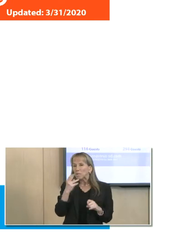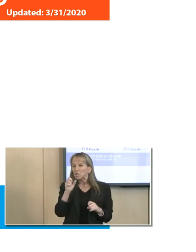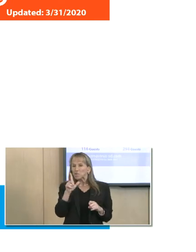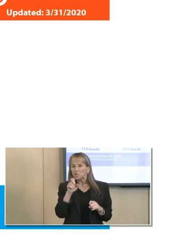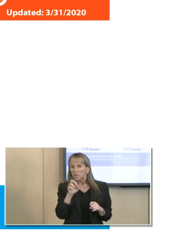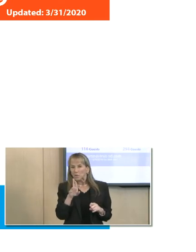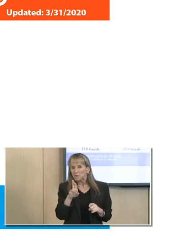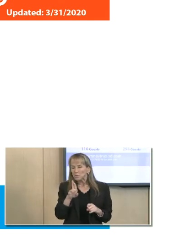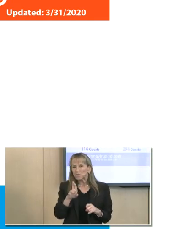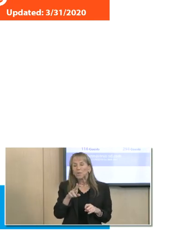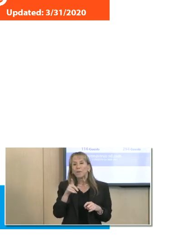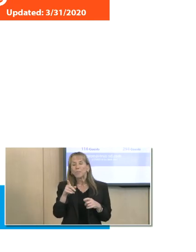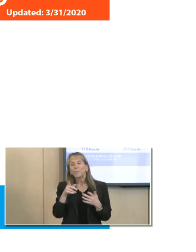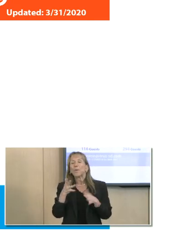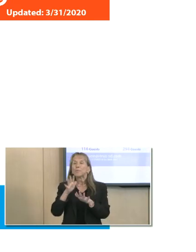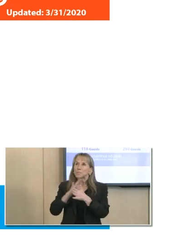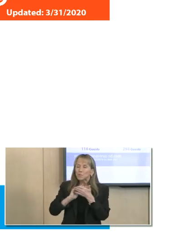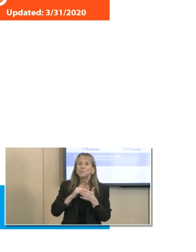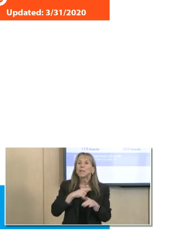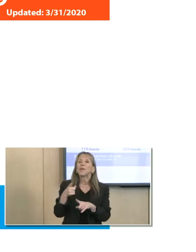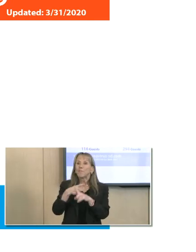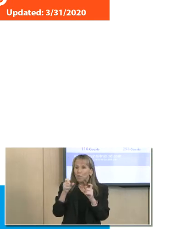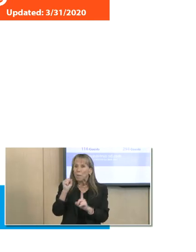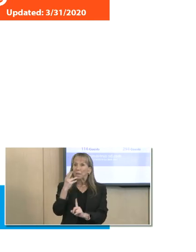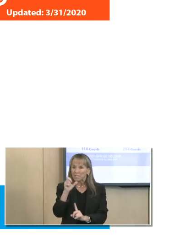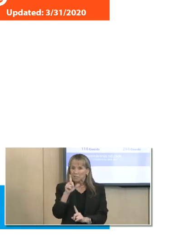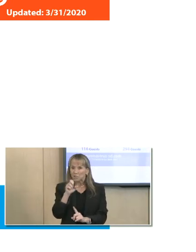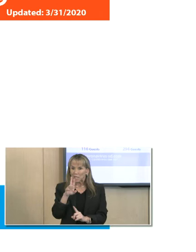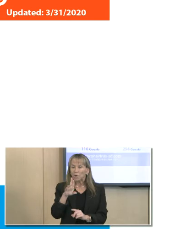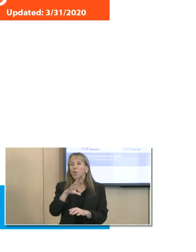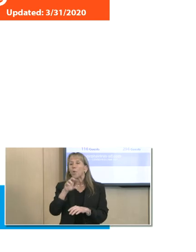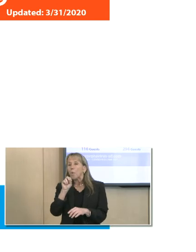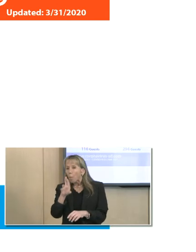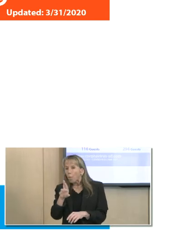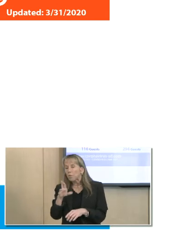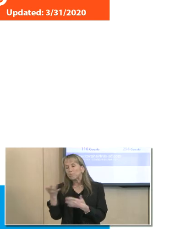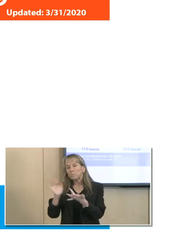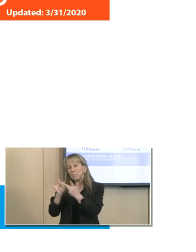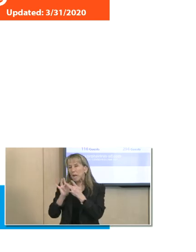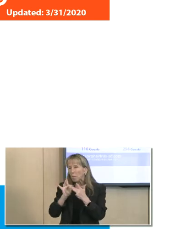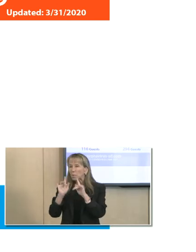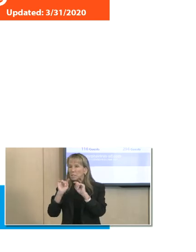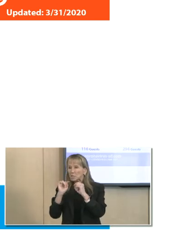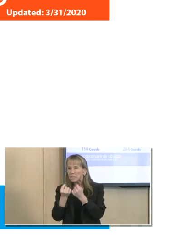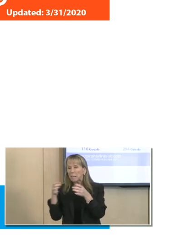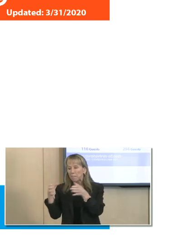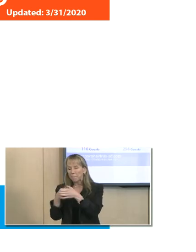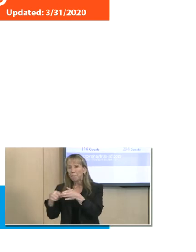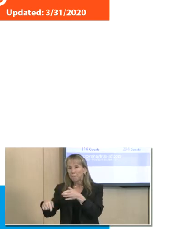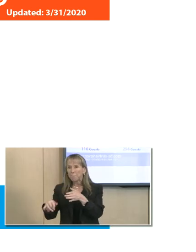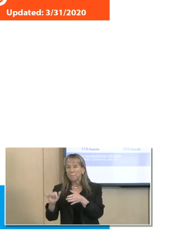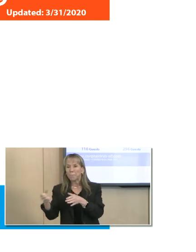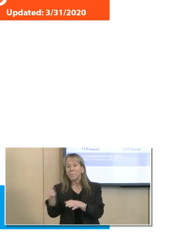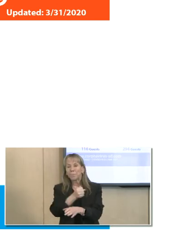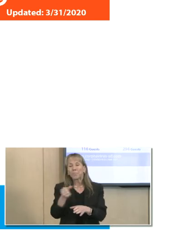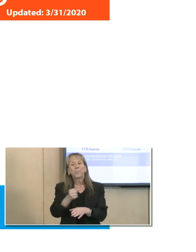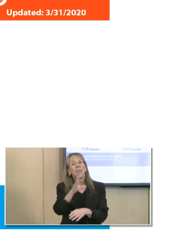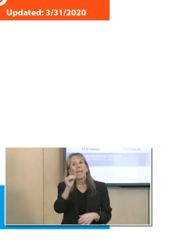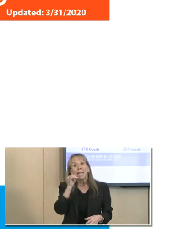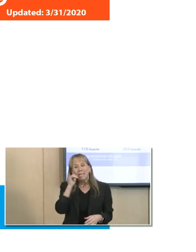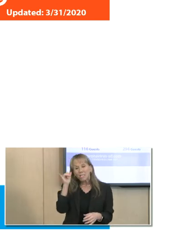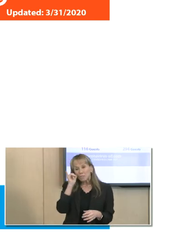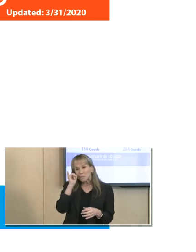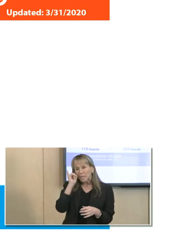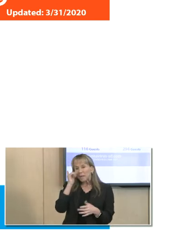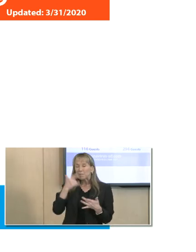us via our shelter or our homeless outreach team. An update from yesterday, because we continue to do ongoing testing, we now